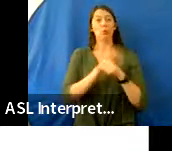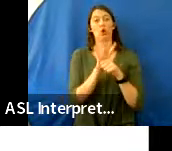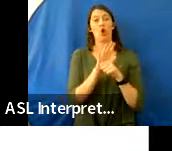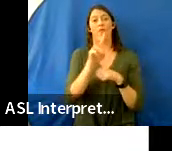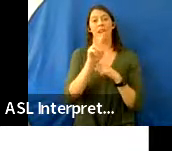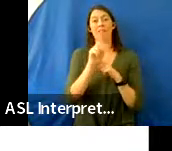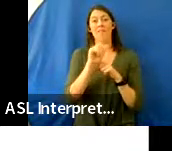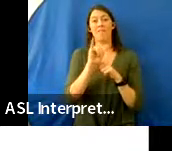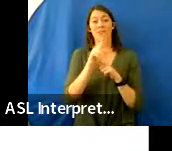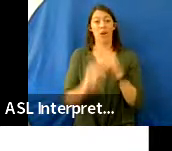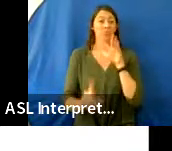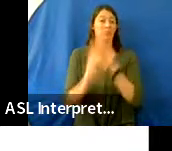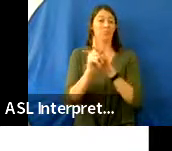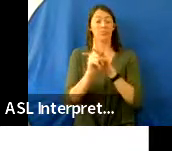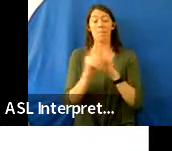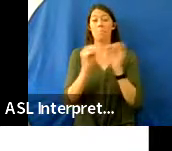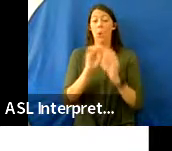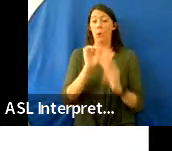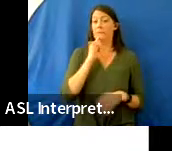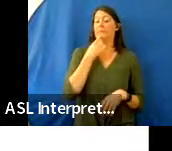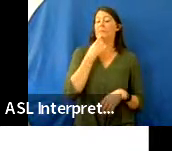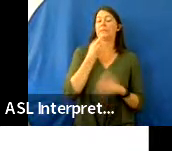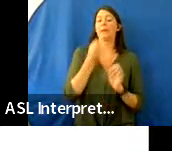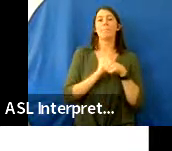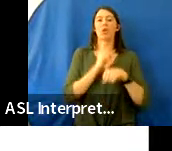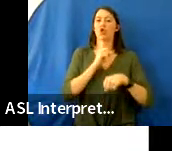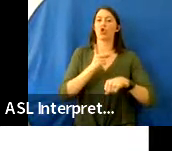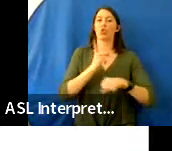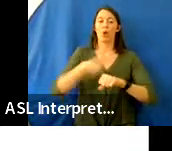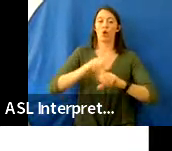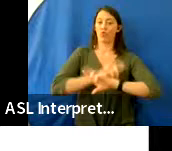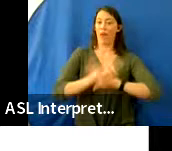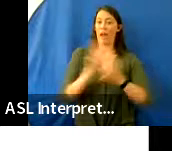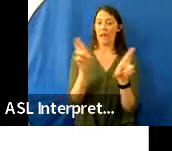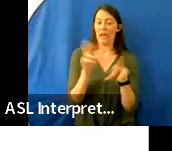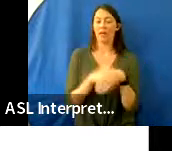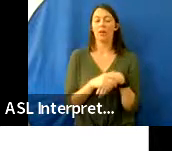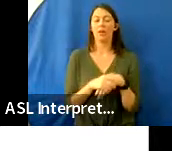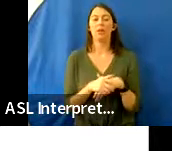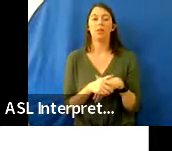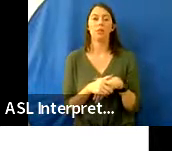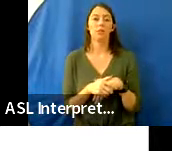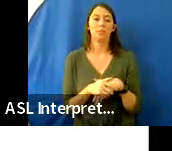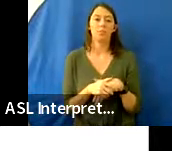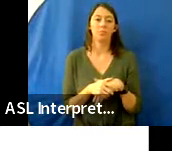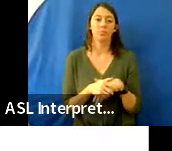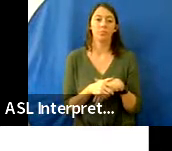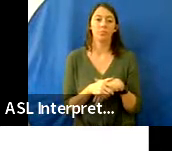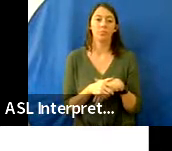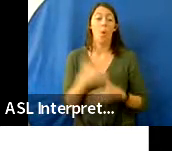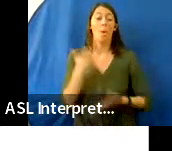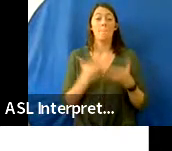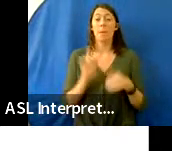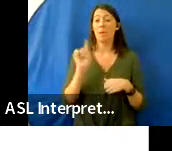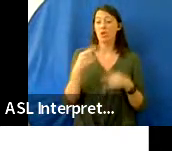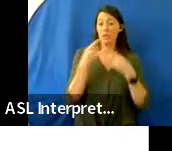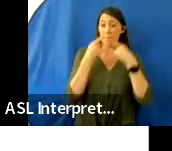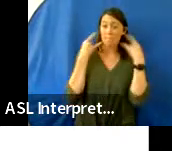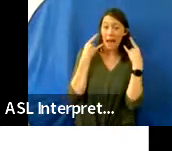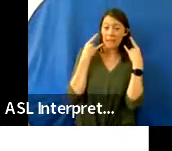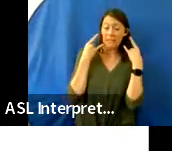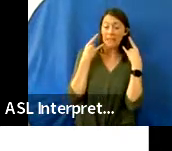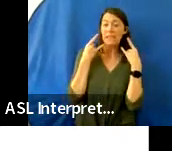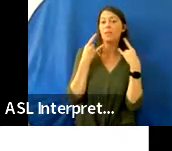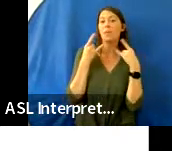No matter what, it may happen over a different time course, you know, maybe it's just masking, there are other things, but emergency